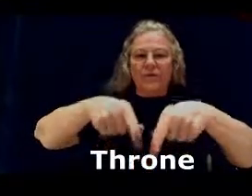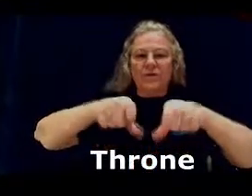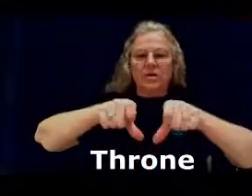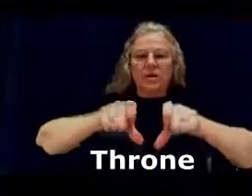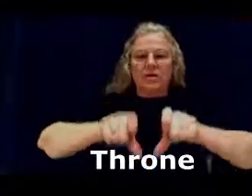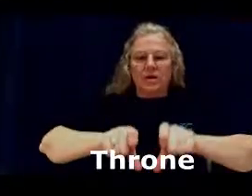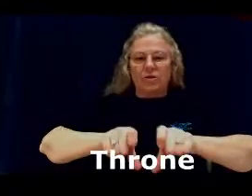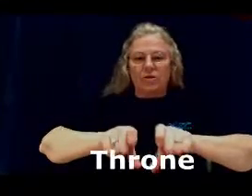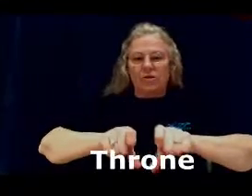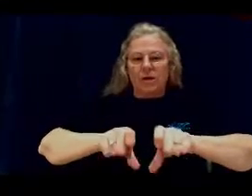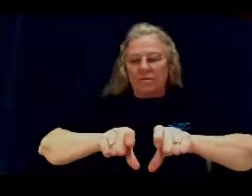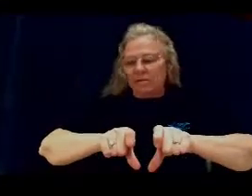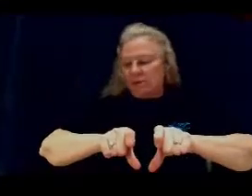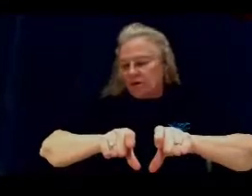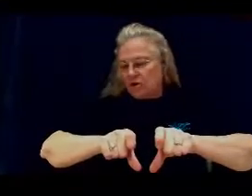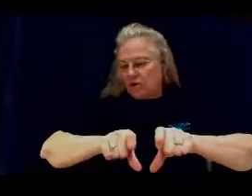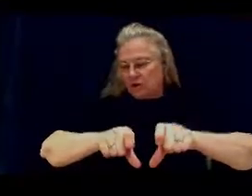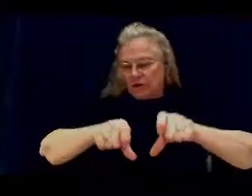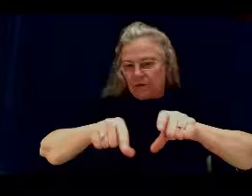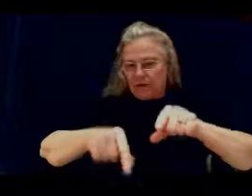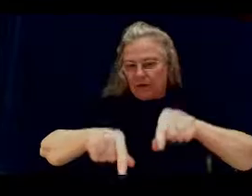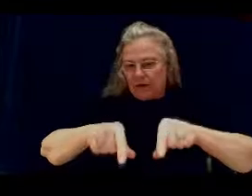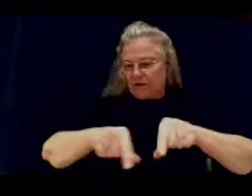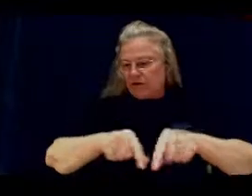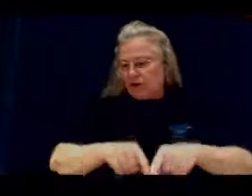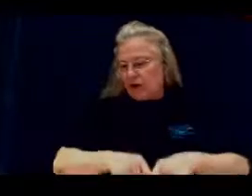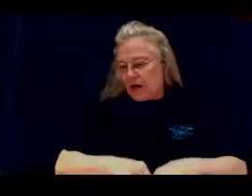fingers, then your thumbs. It shows the legs of the chair.